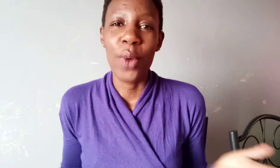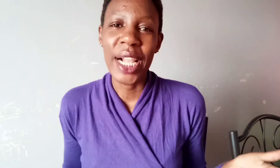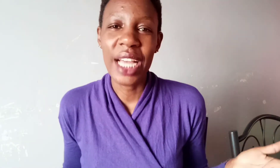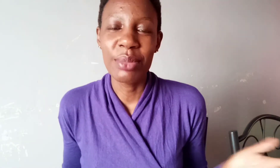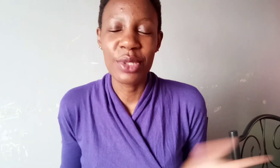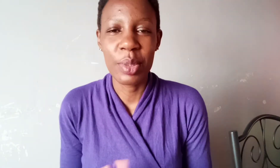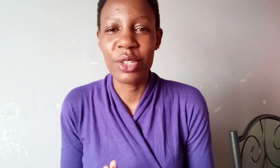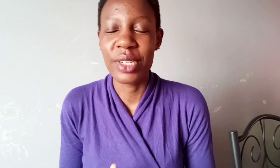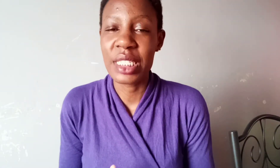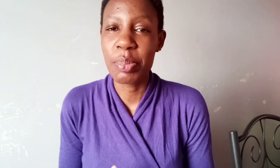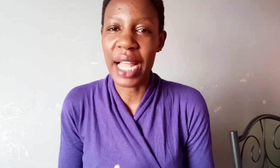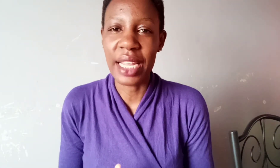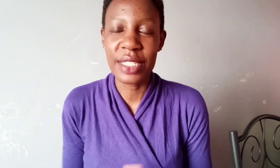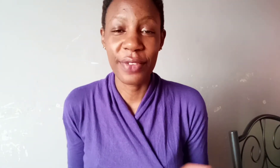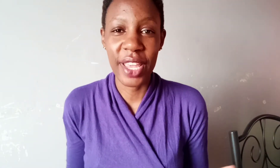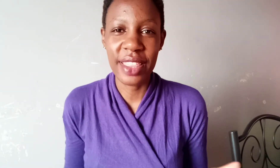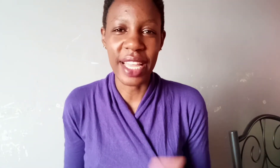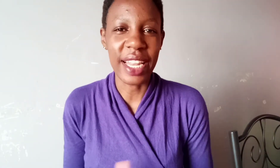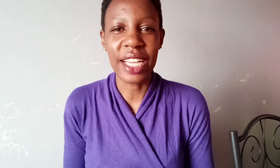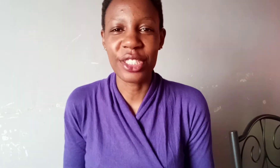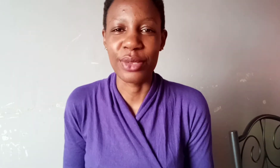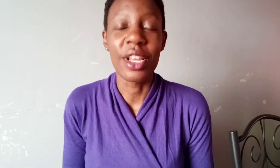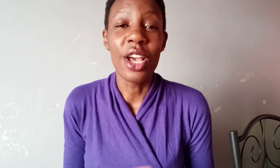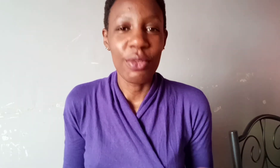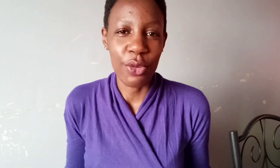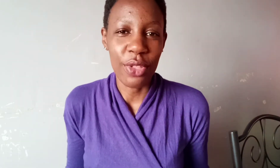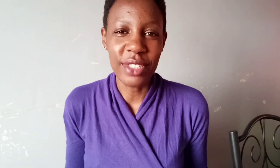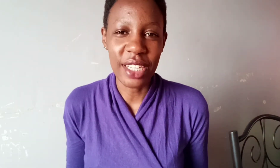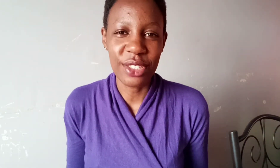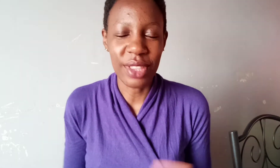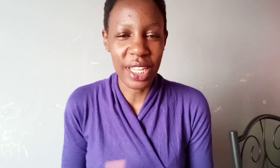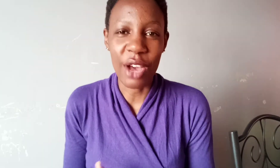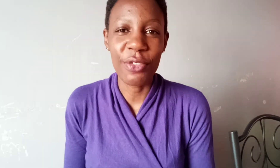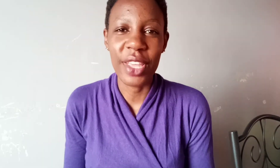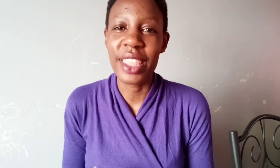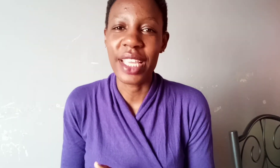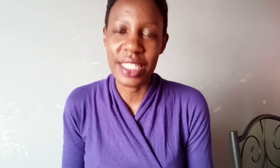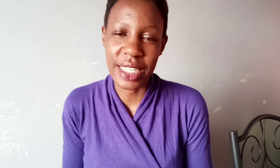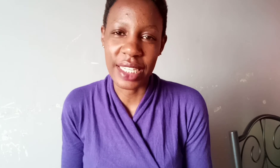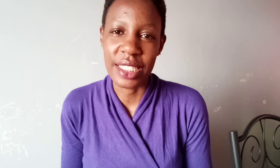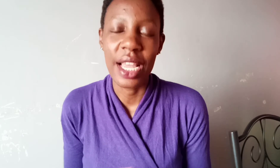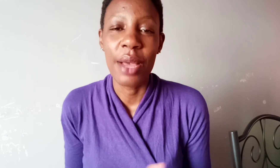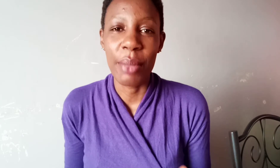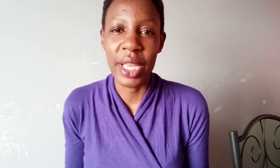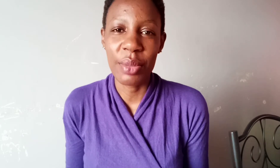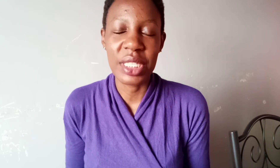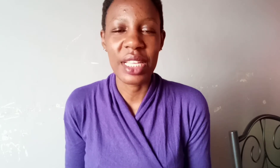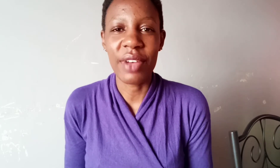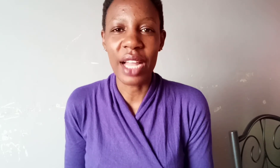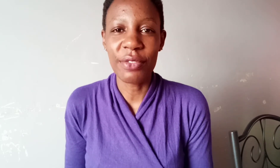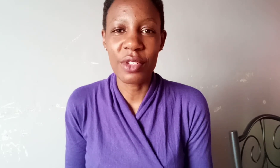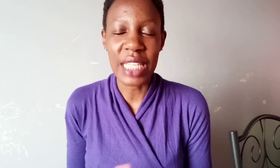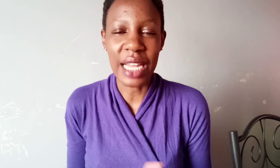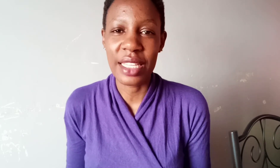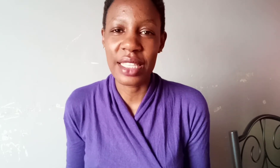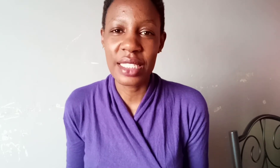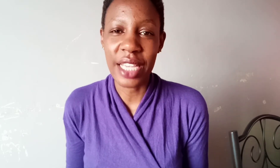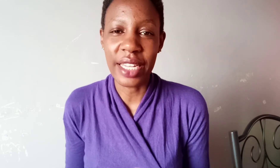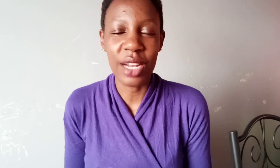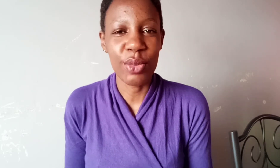Welcome to Special Needs Palace, Faith and Action. For without action, then our faith is dead. My name is Eva Alphonse, and in this channel, we create